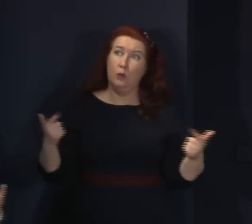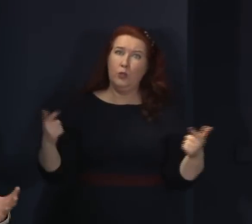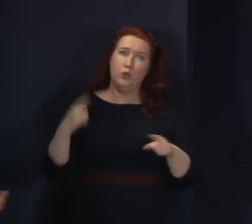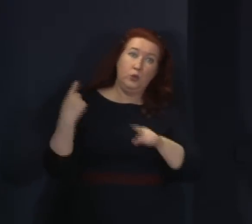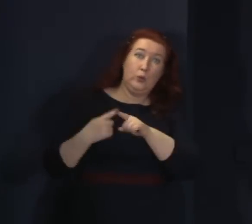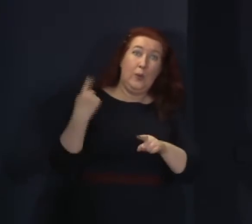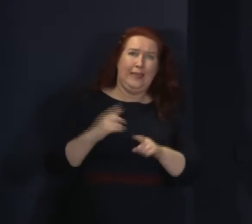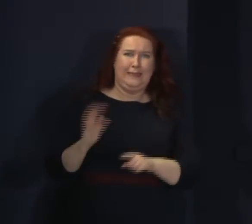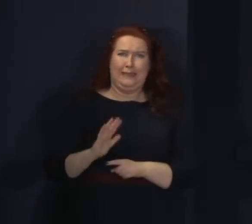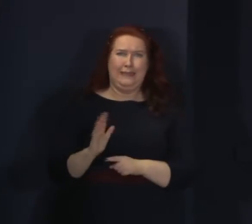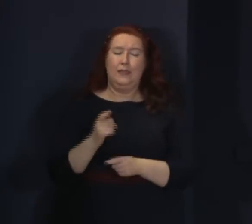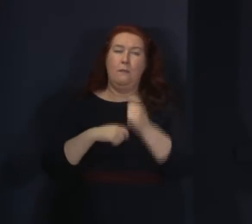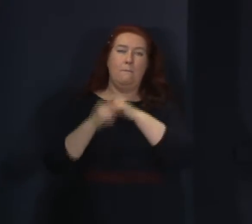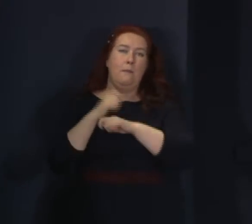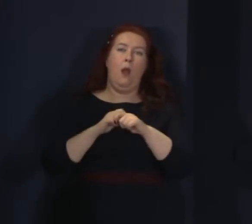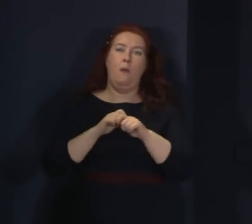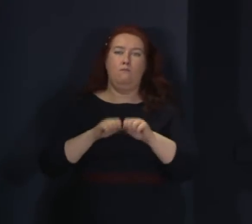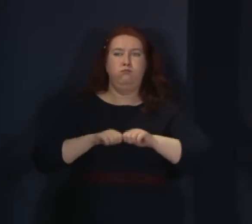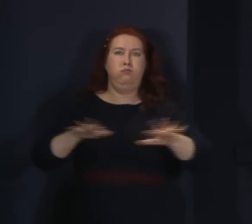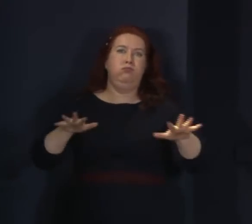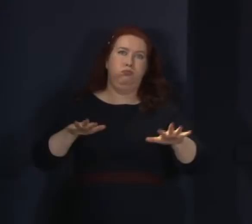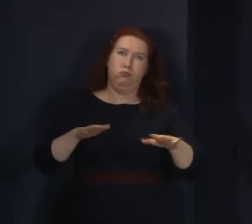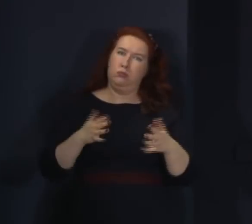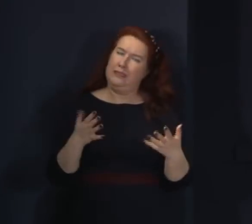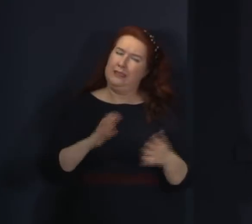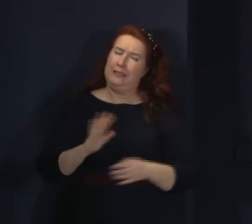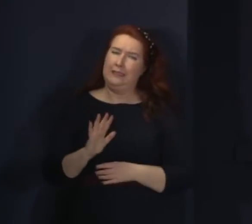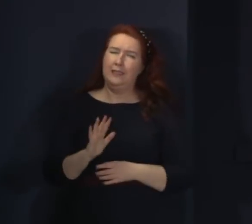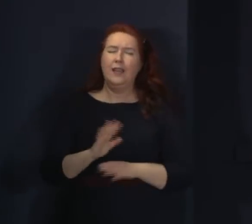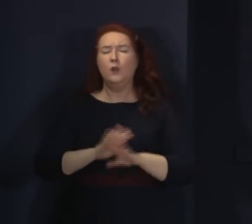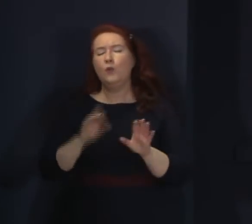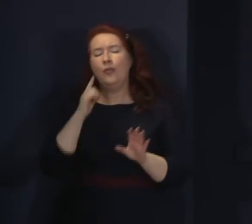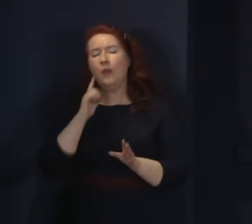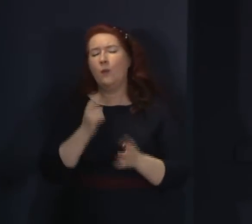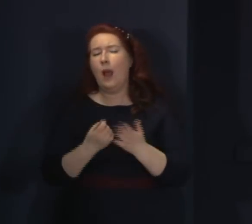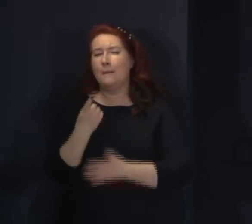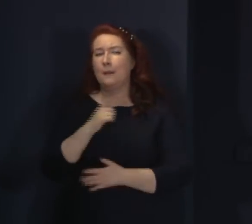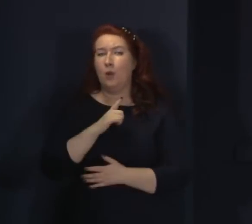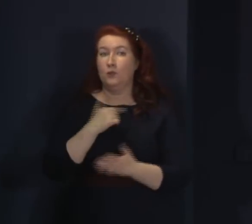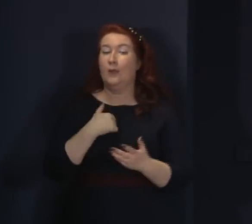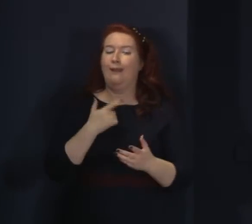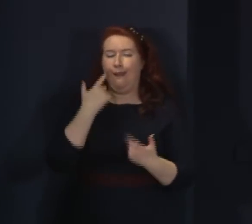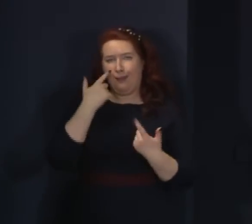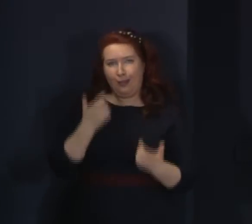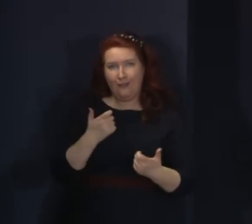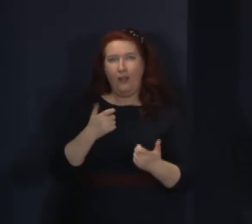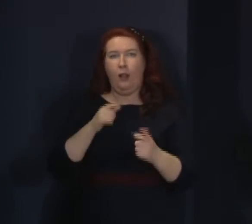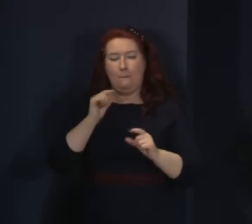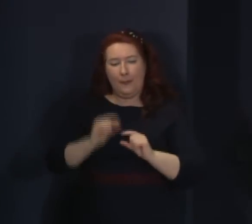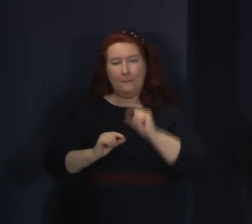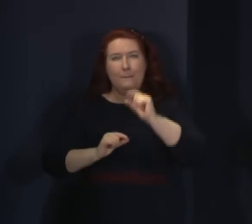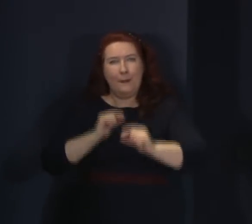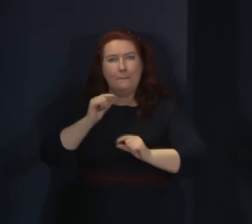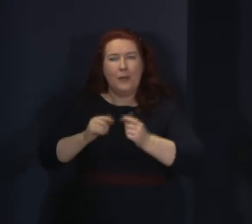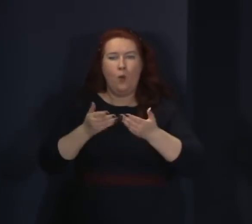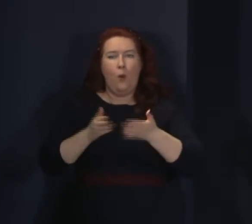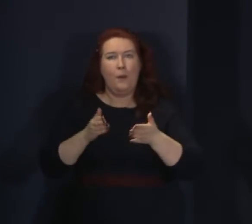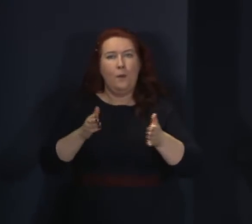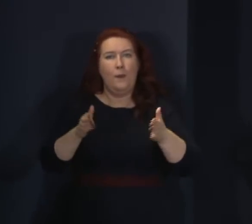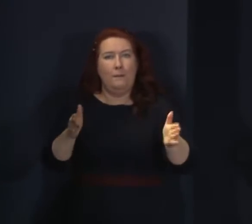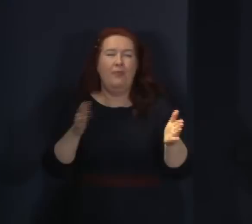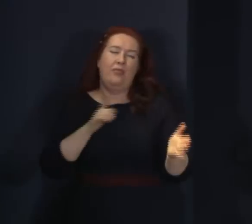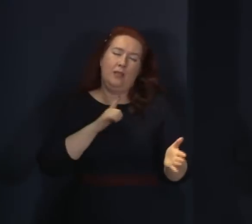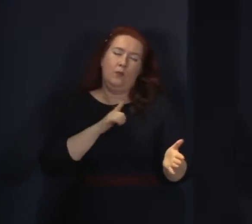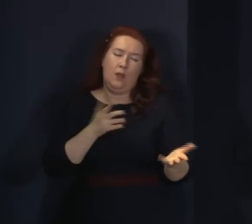and allow a swamping of infection to come back in just now. I don't think that will happen with the easing that we're going to see in this phase at all.